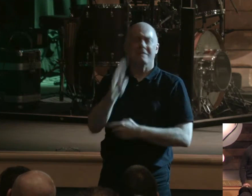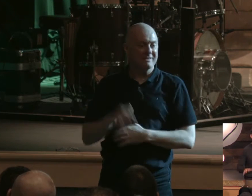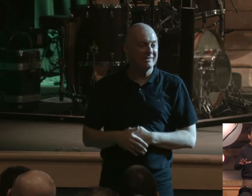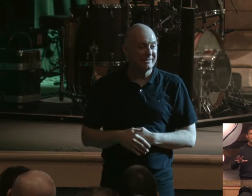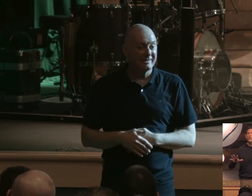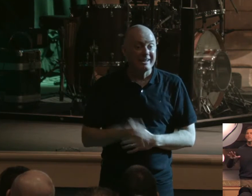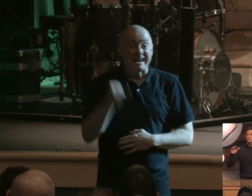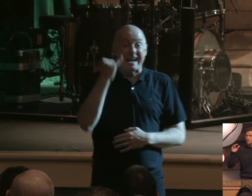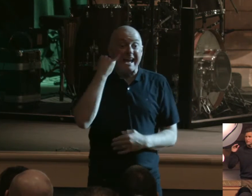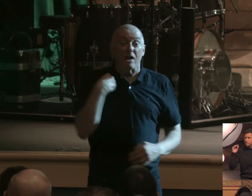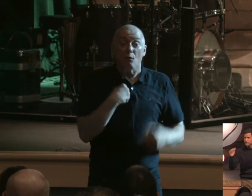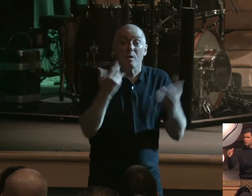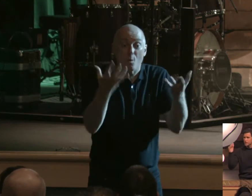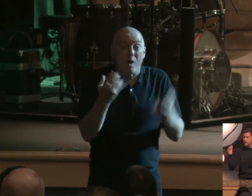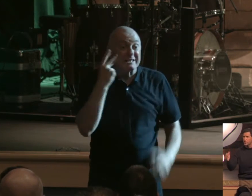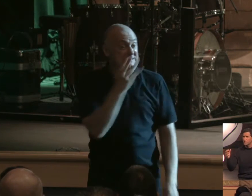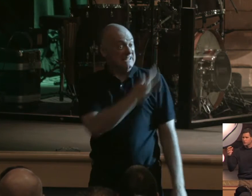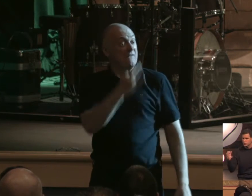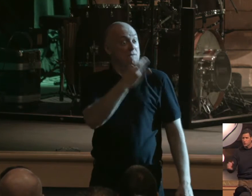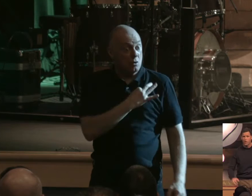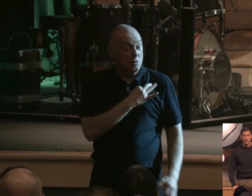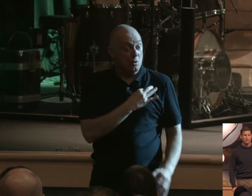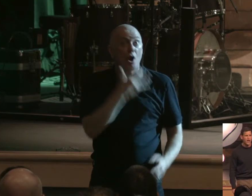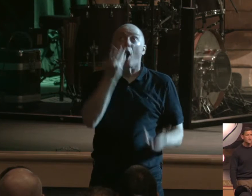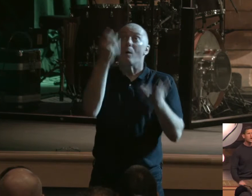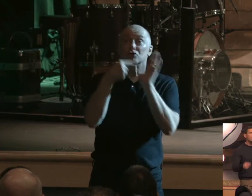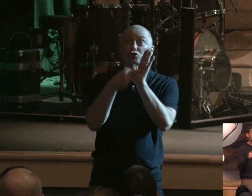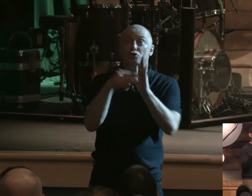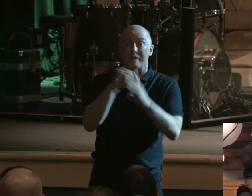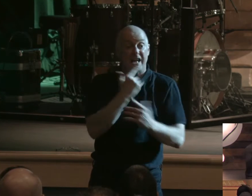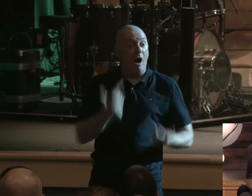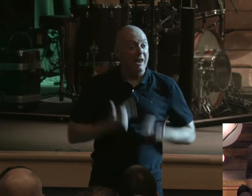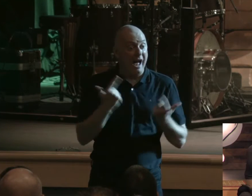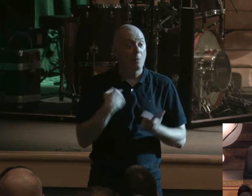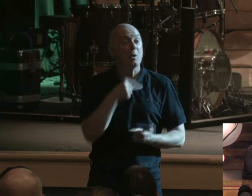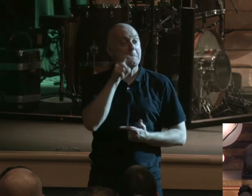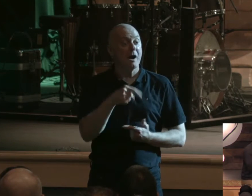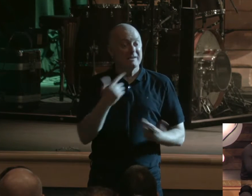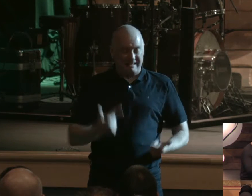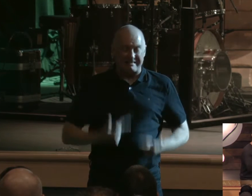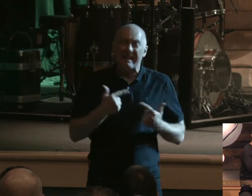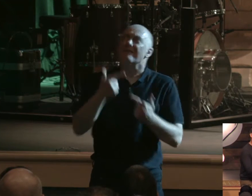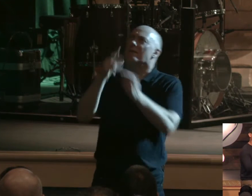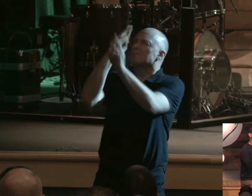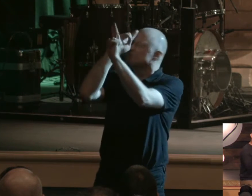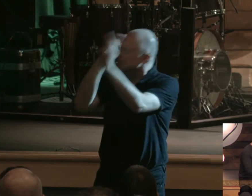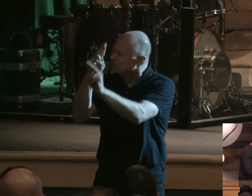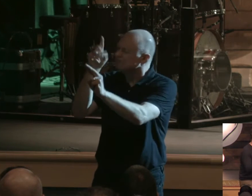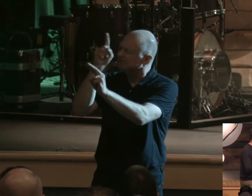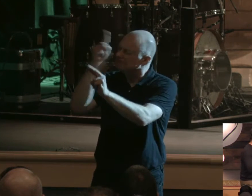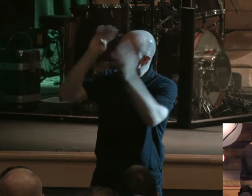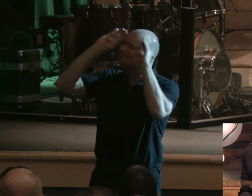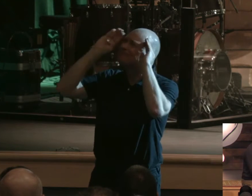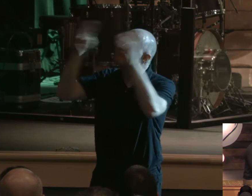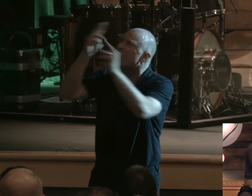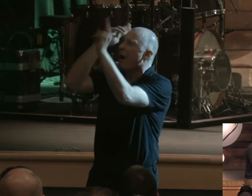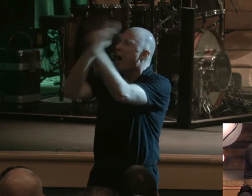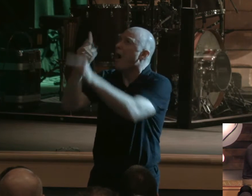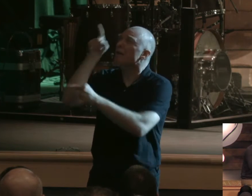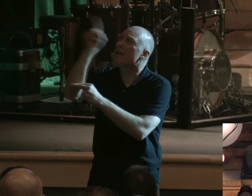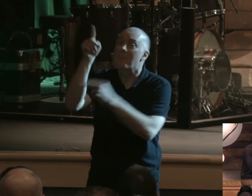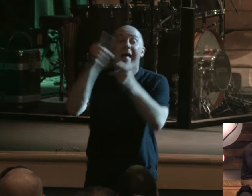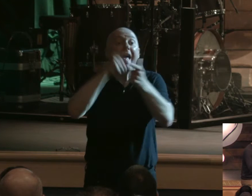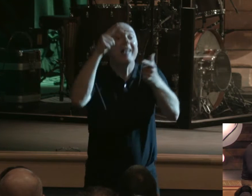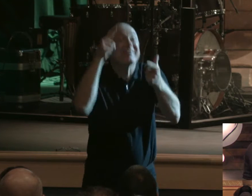be. If we're going to see the fruit that God wants to show in our lives, we must be living lives in the fear of the Lord in a church that honors him,